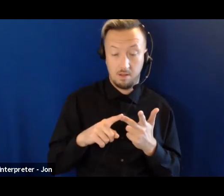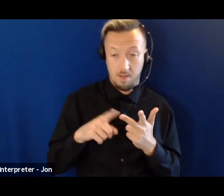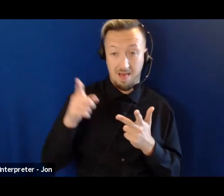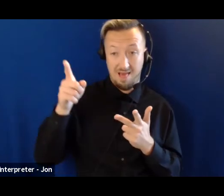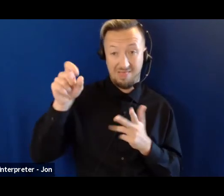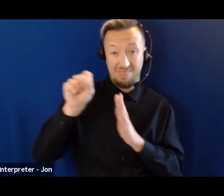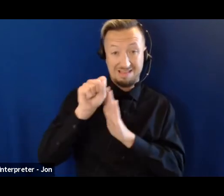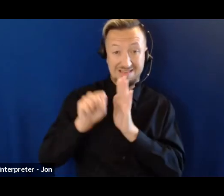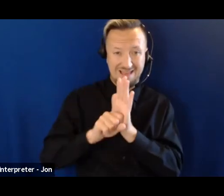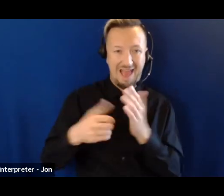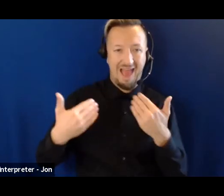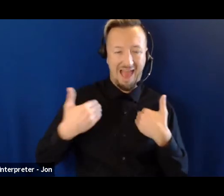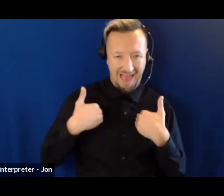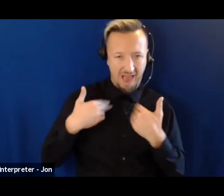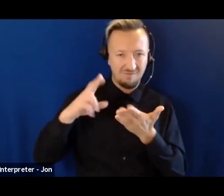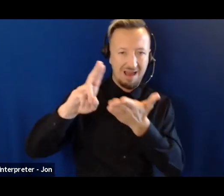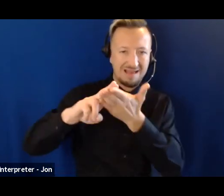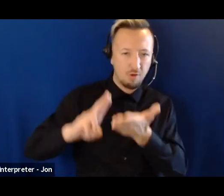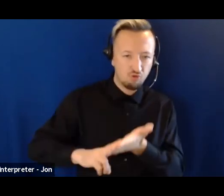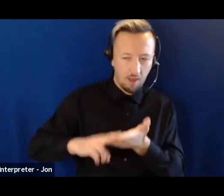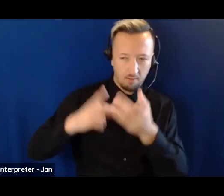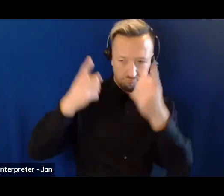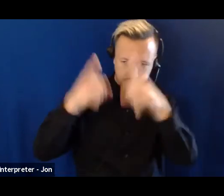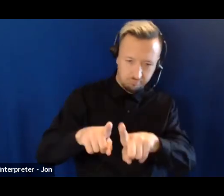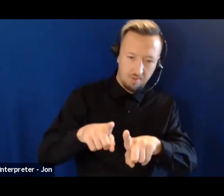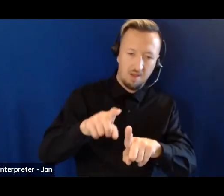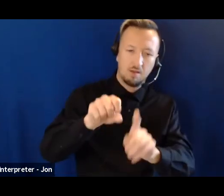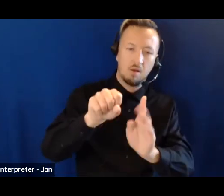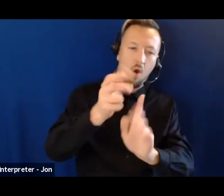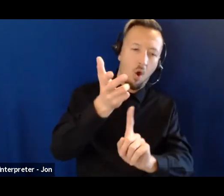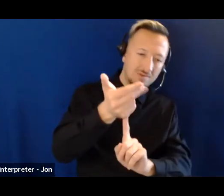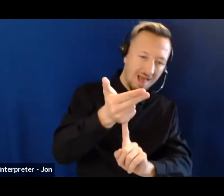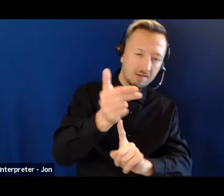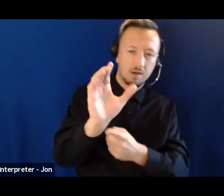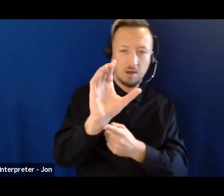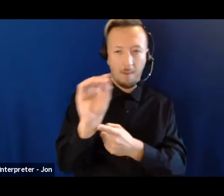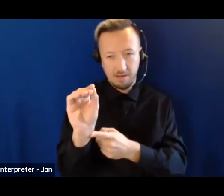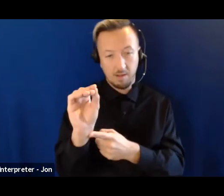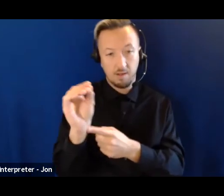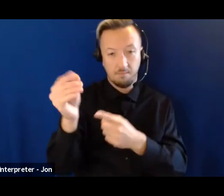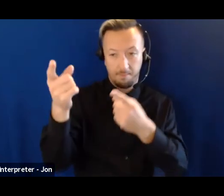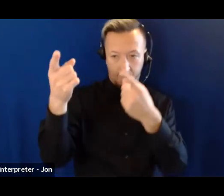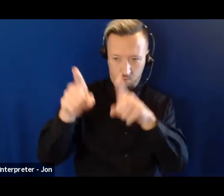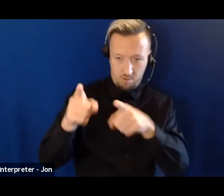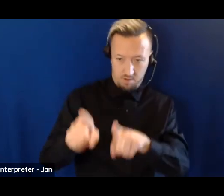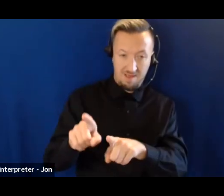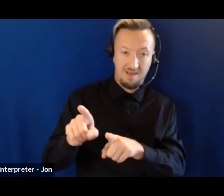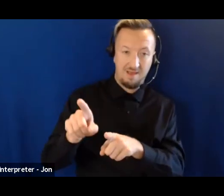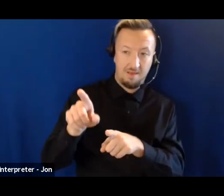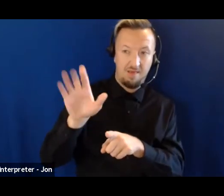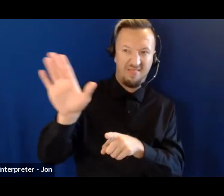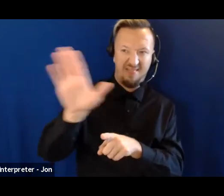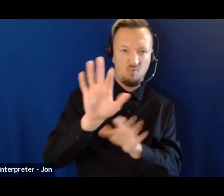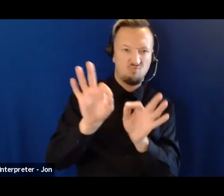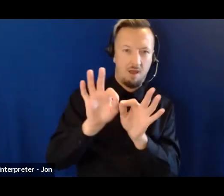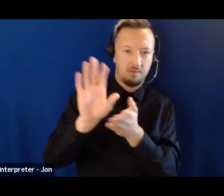with specific hotels or companies or whatever. And so they get a good rate.